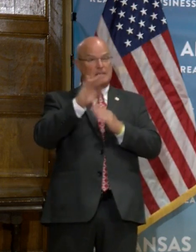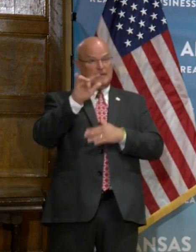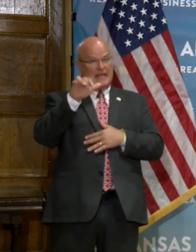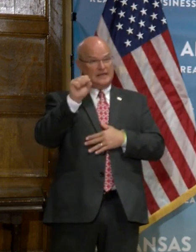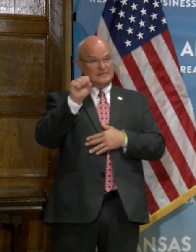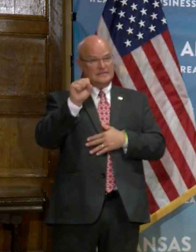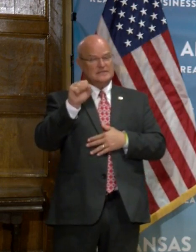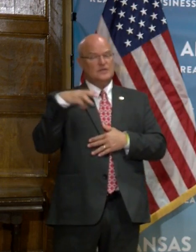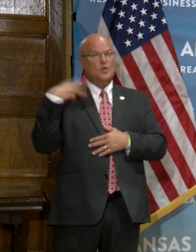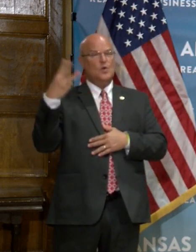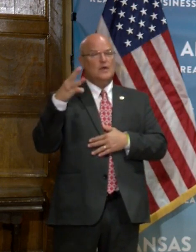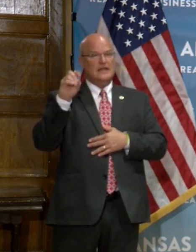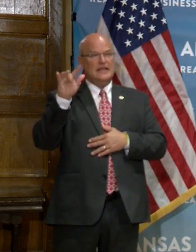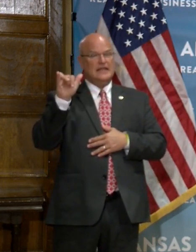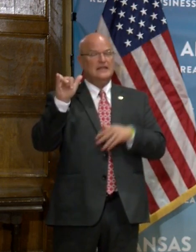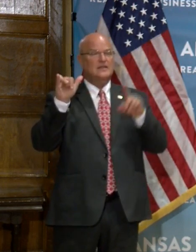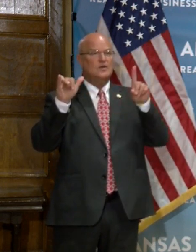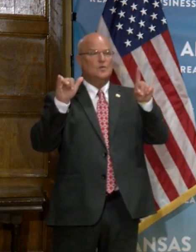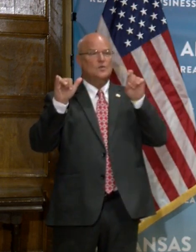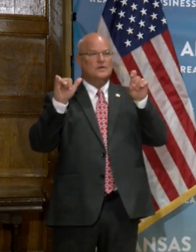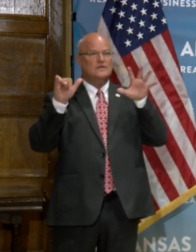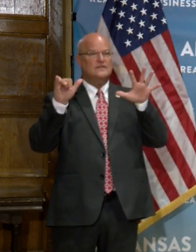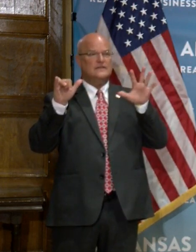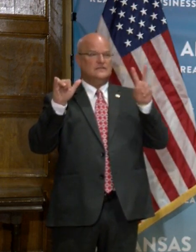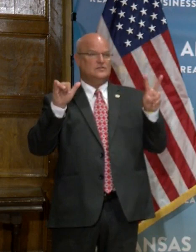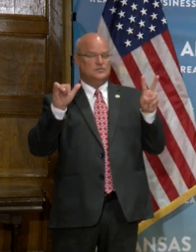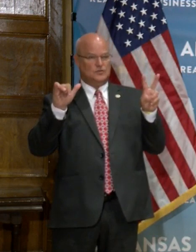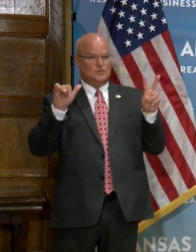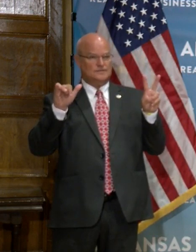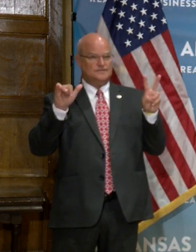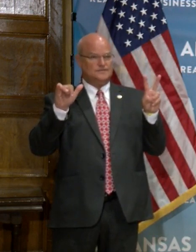counties. Washington County had 152.